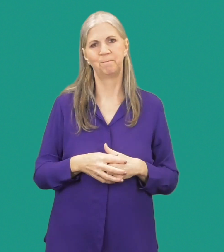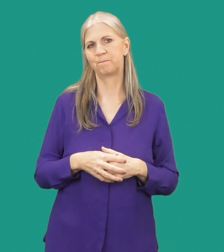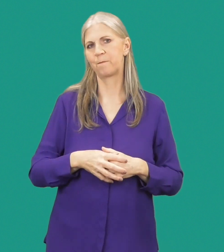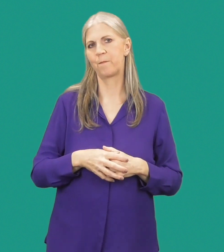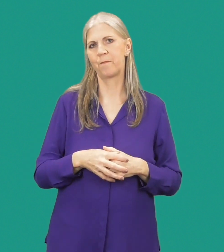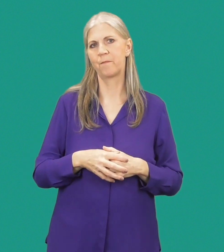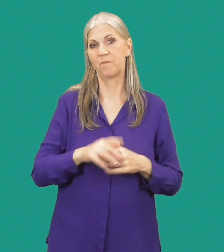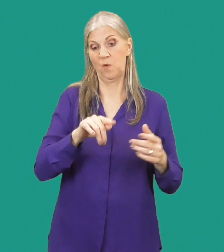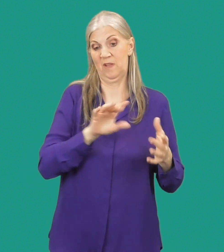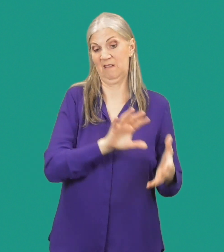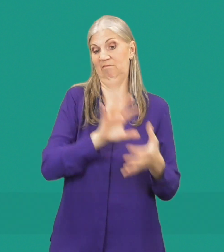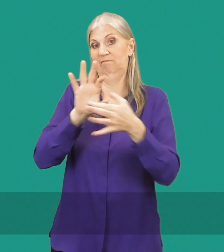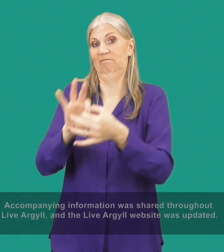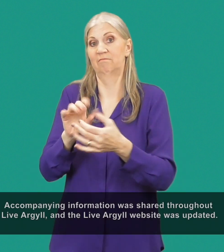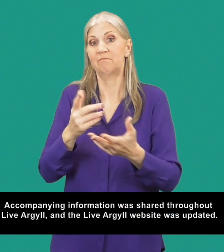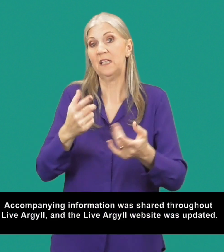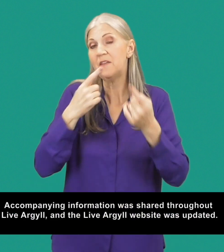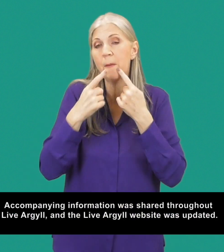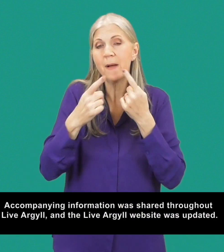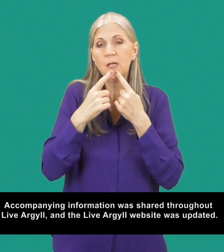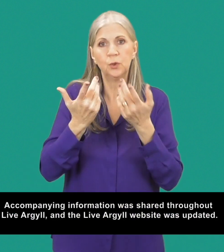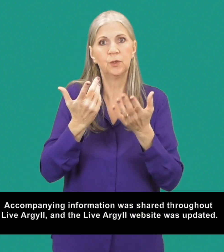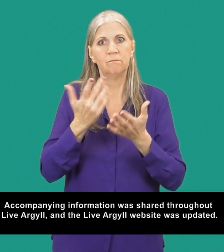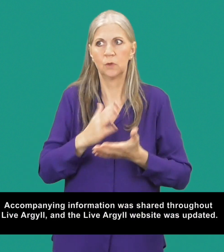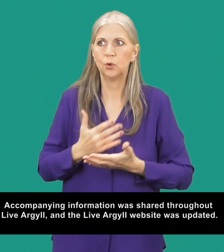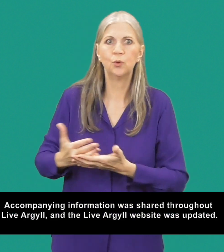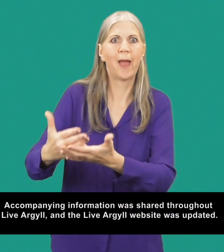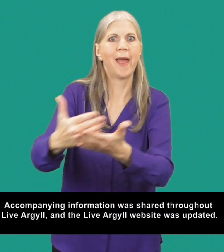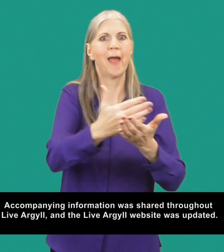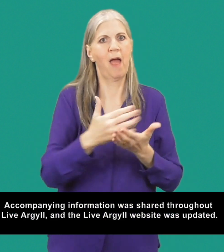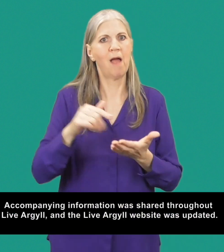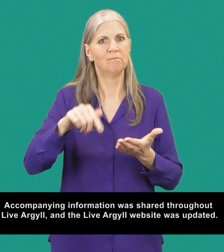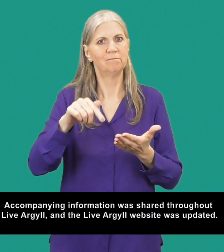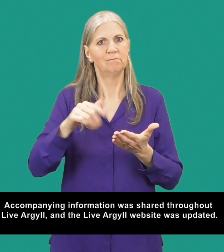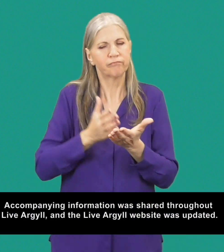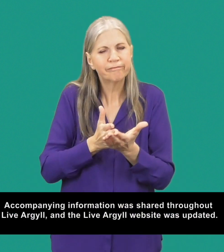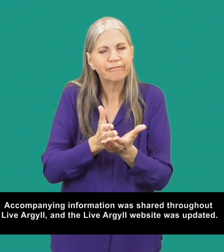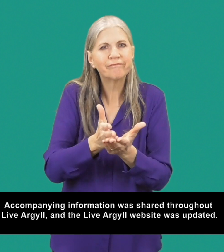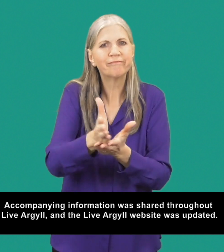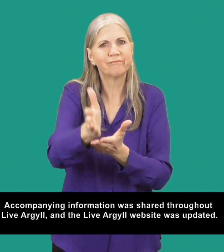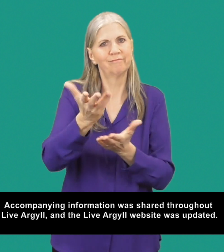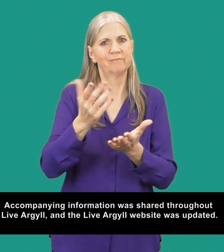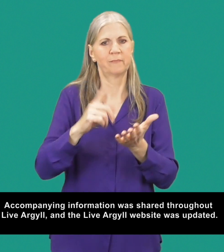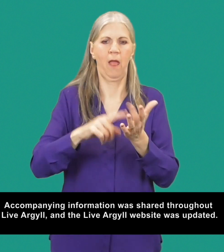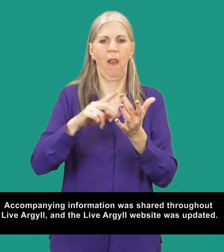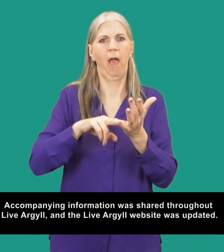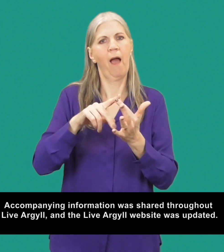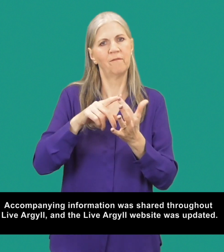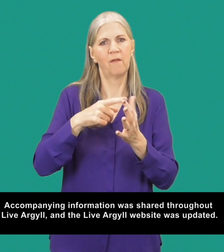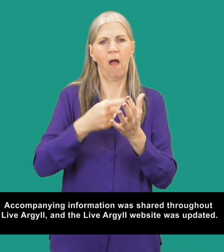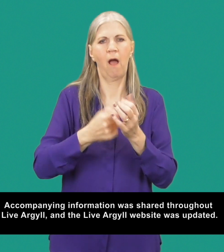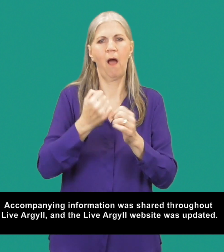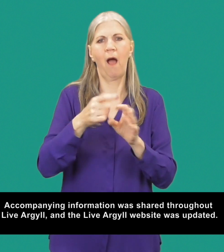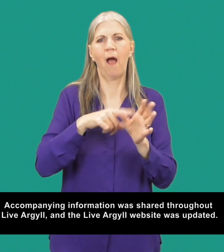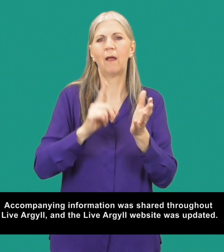Accompanying information was shared throughout Live Argyll, and the Live Argyll website was updated.